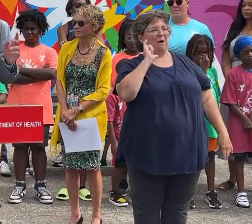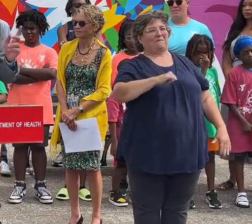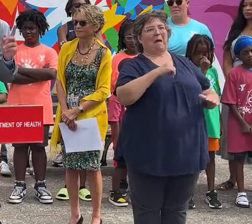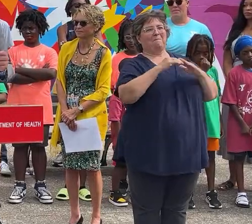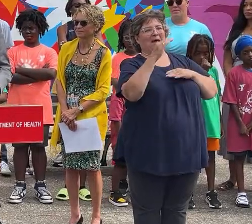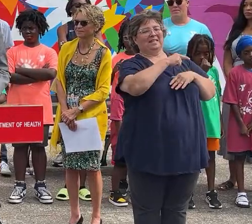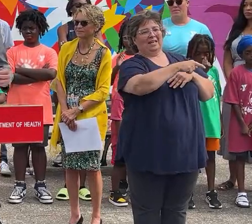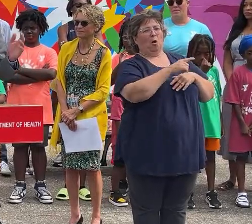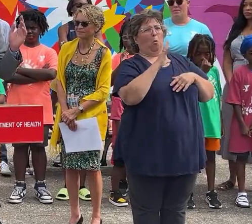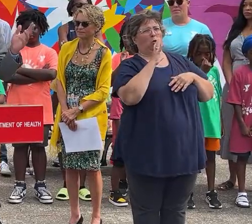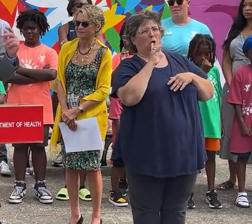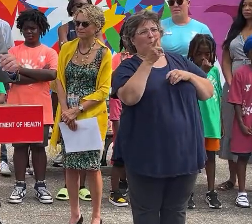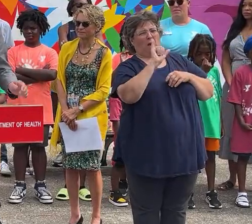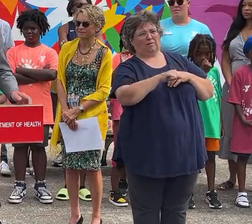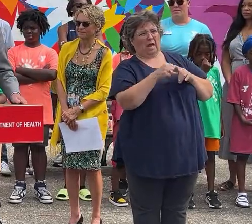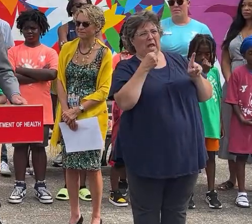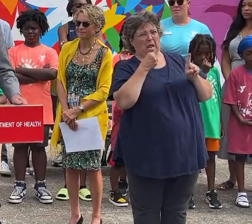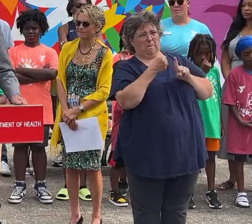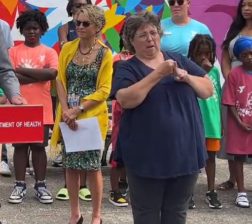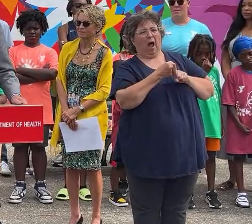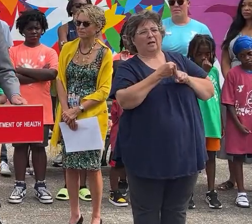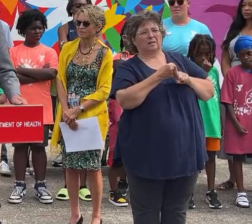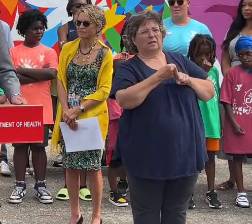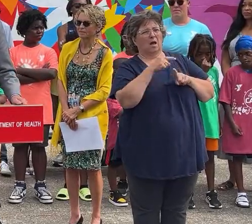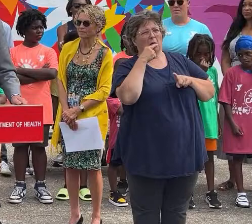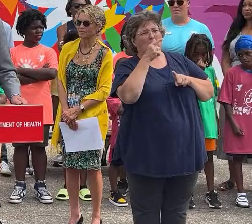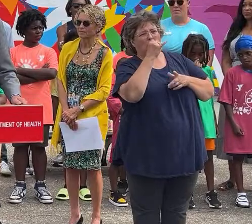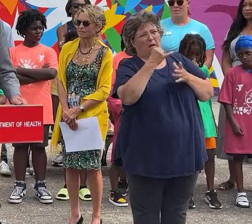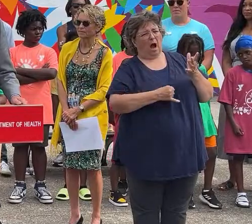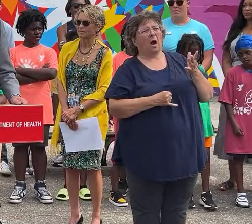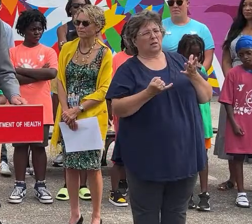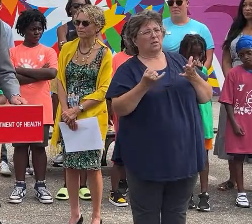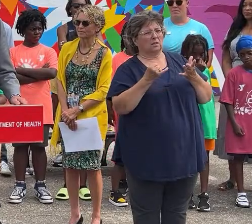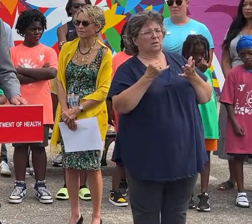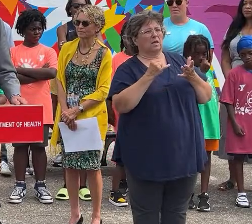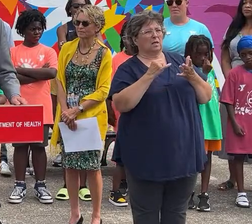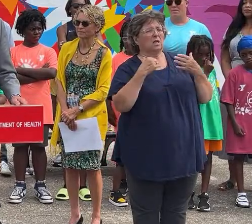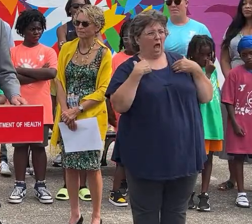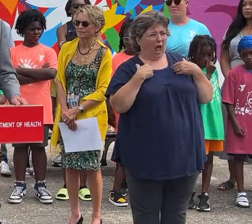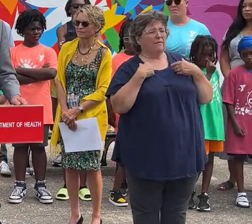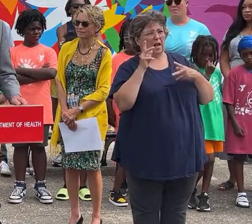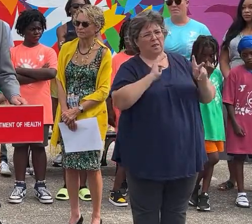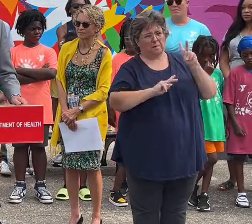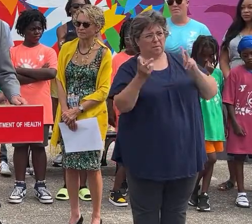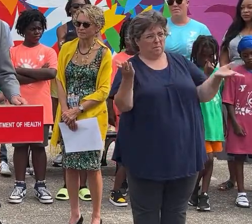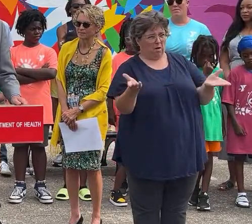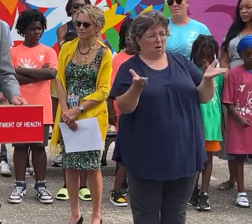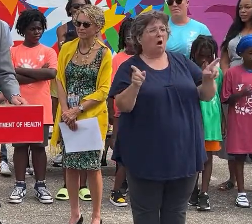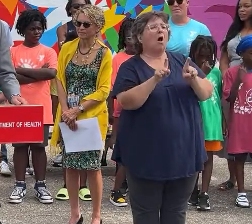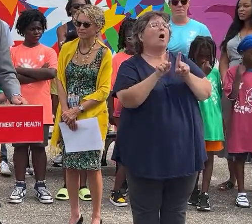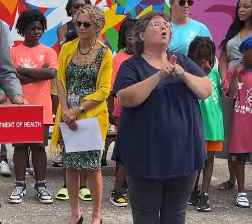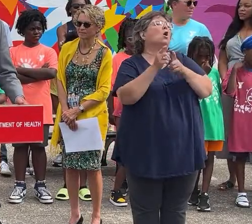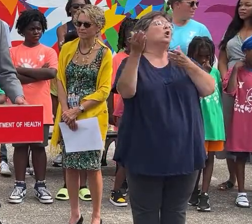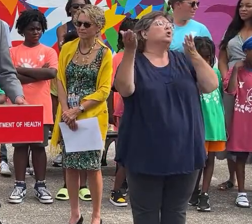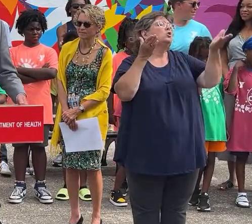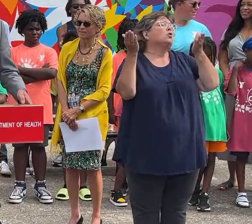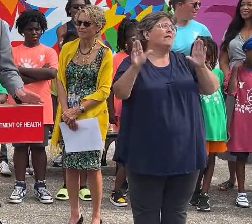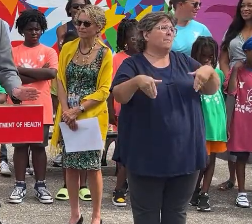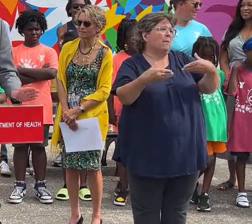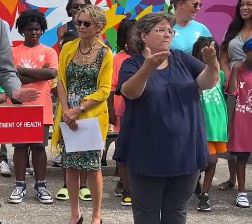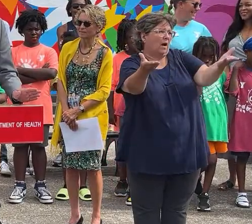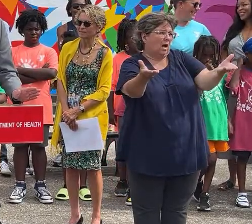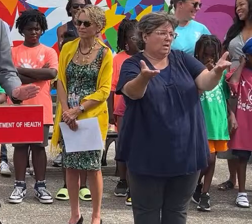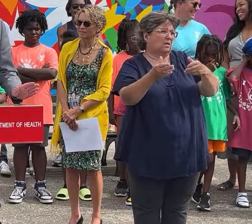To talk more about the impact that this Public Art Initiative project is having on the people here, as well as the services are